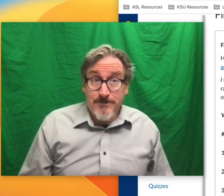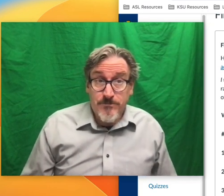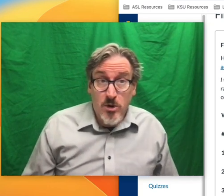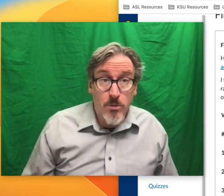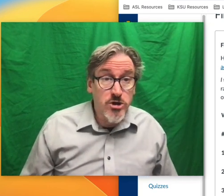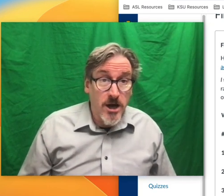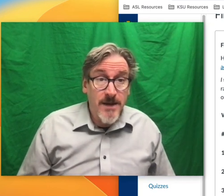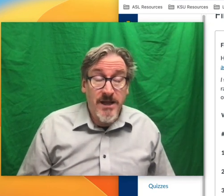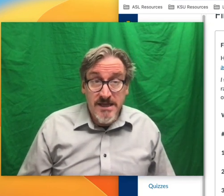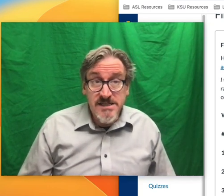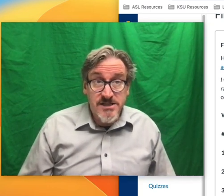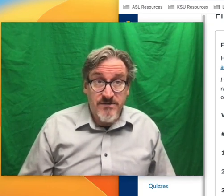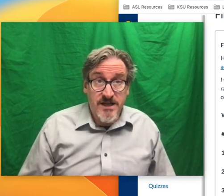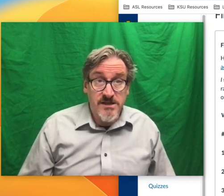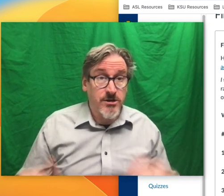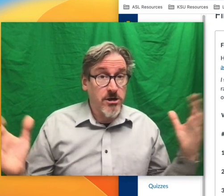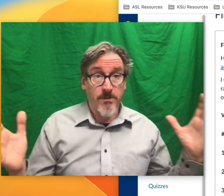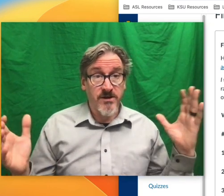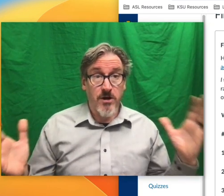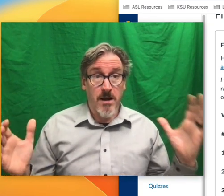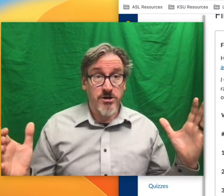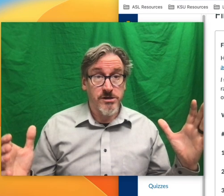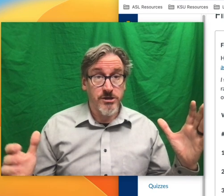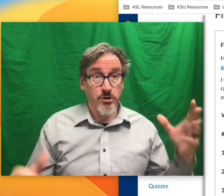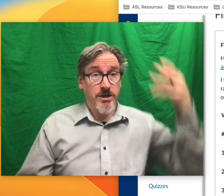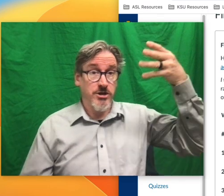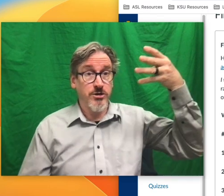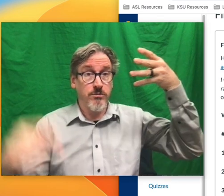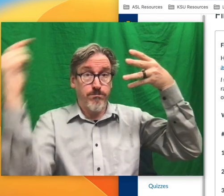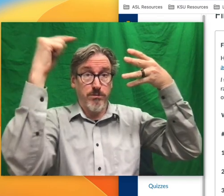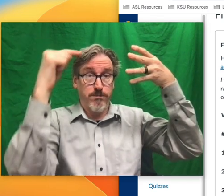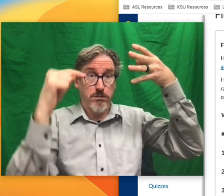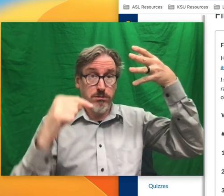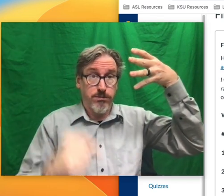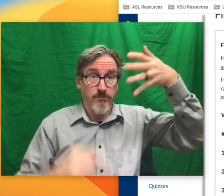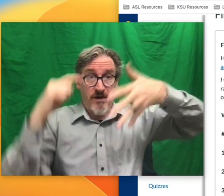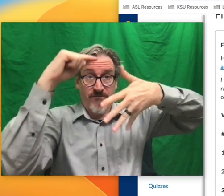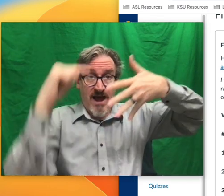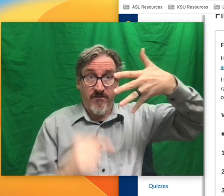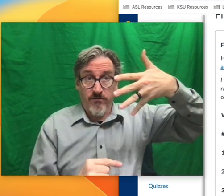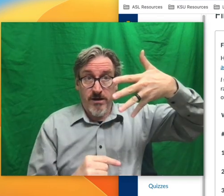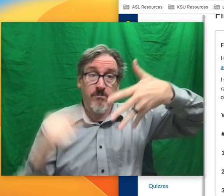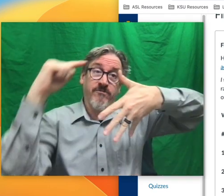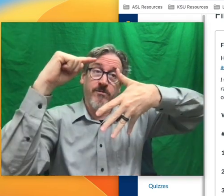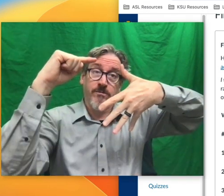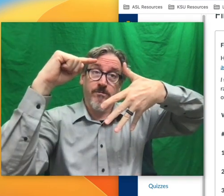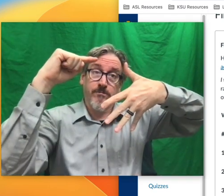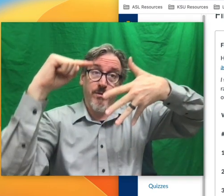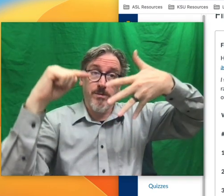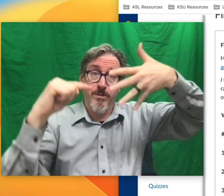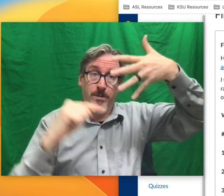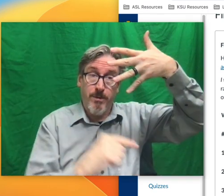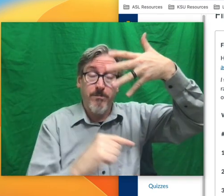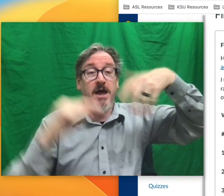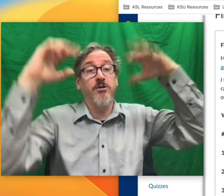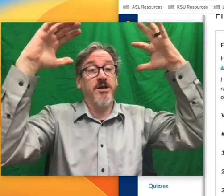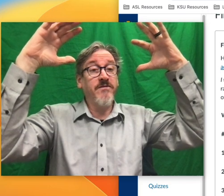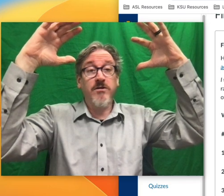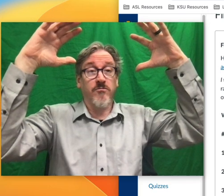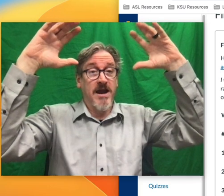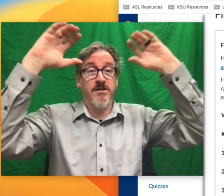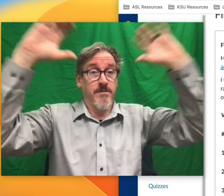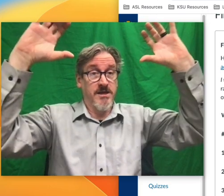Spacing. When we're talking about lists of things, there are a couple different options. You can do boom, boom, boom, boom, boom, right? 5, right? From boom, boom, boom, boom, boom. And you